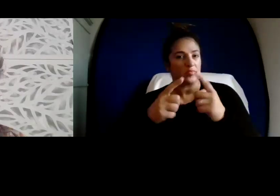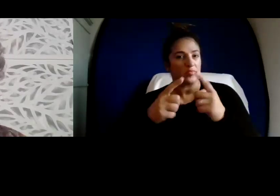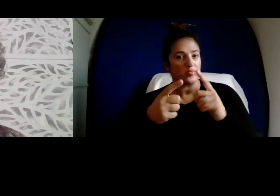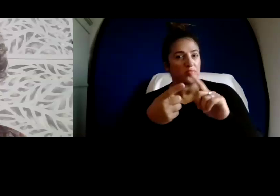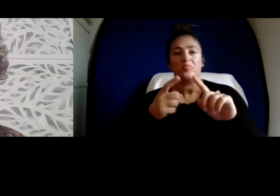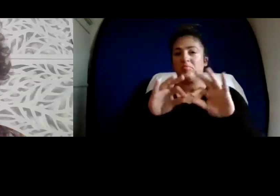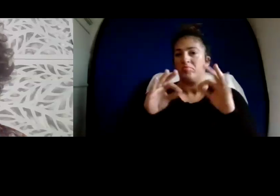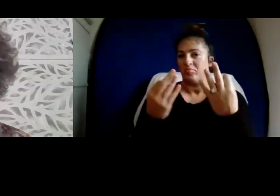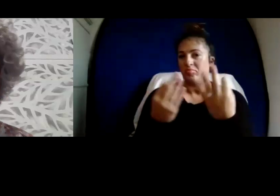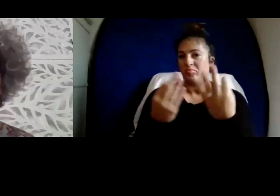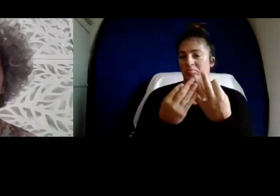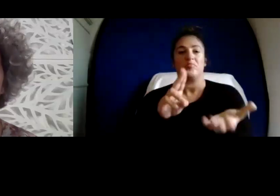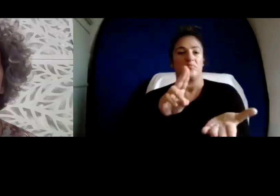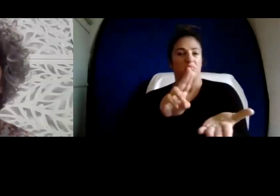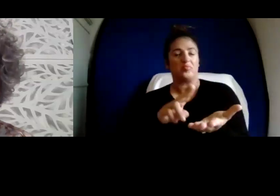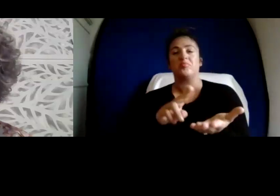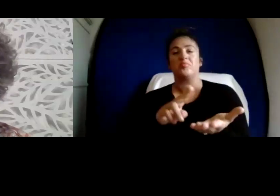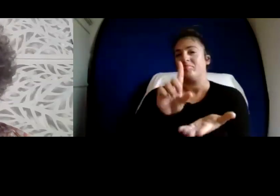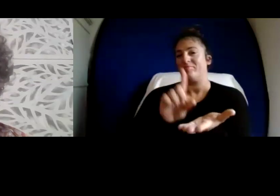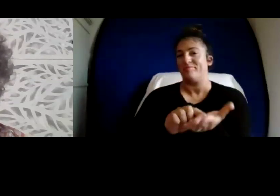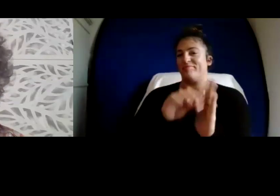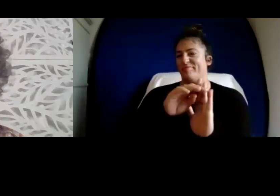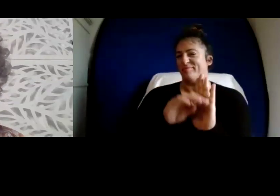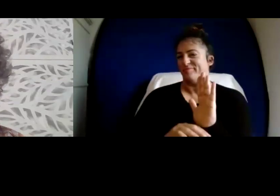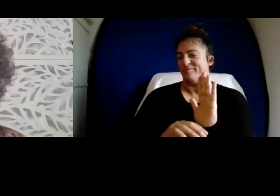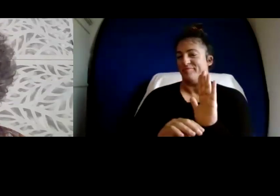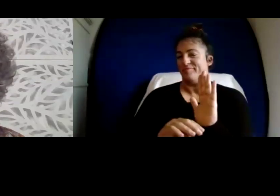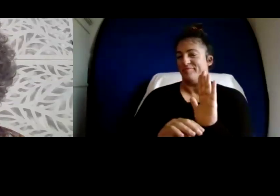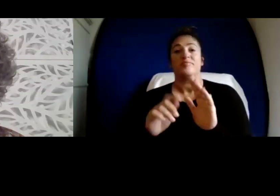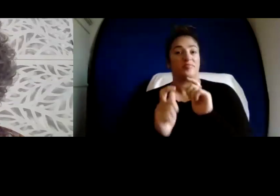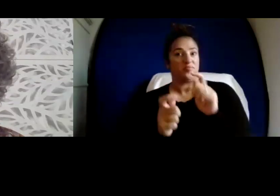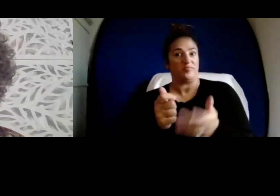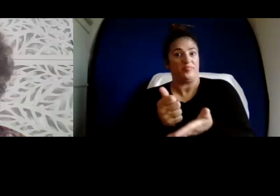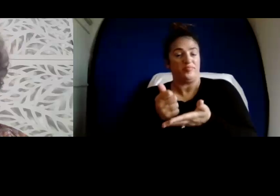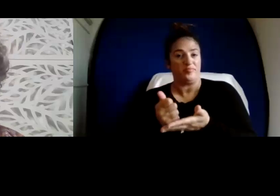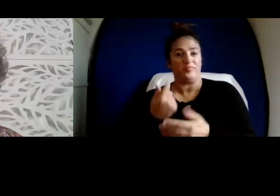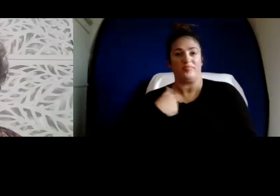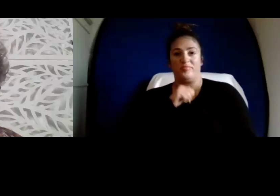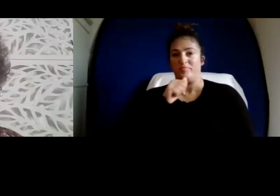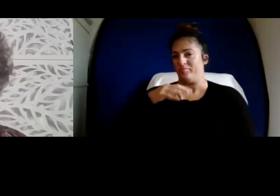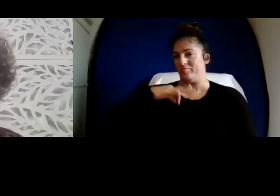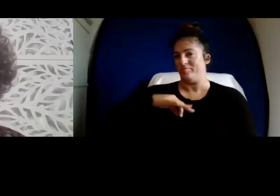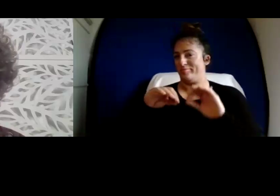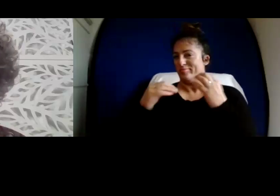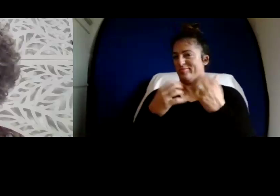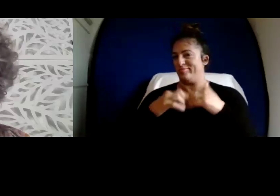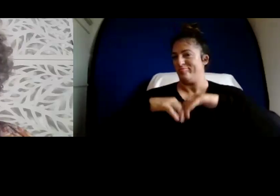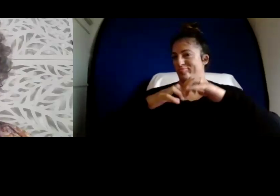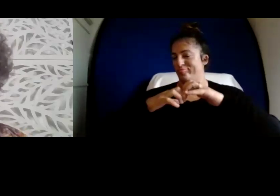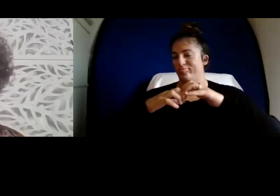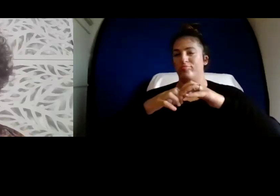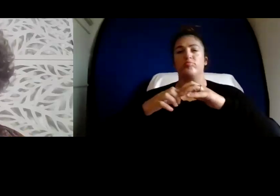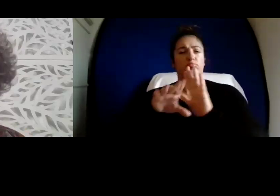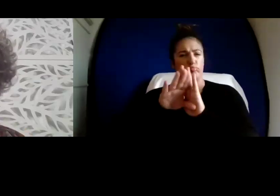course, donations help. We are a nonprofit, and so you can also watch our videos of our past